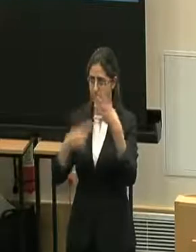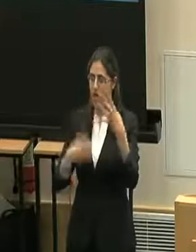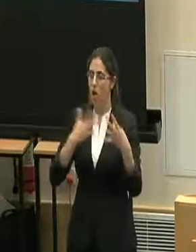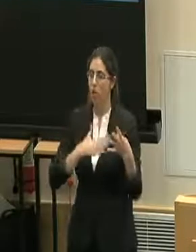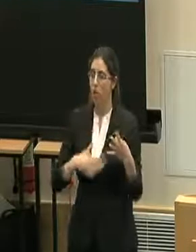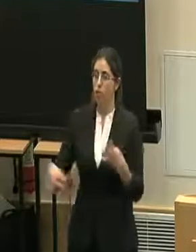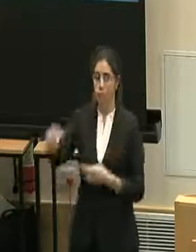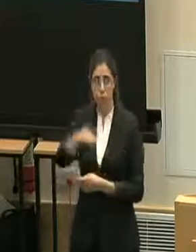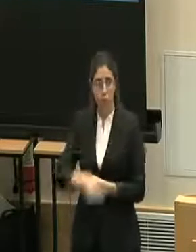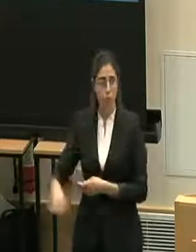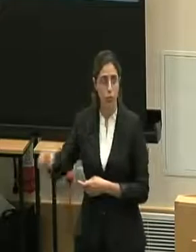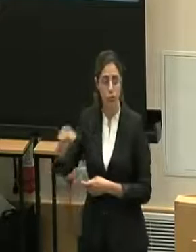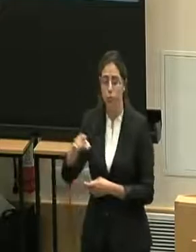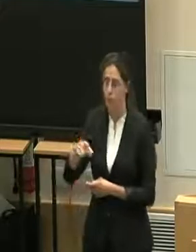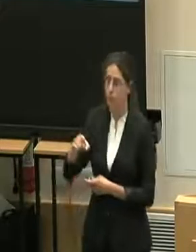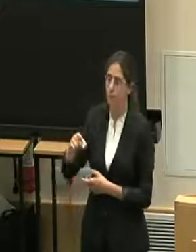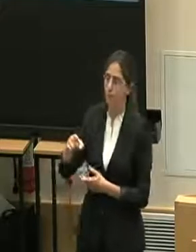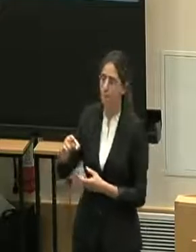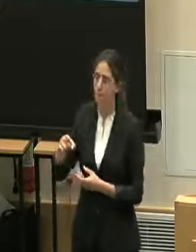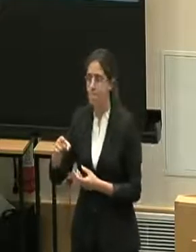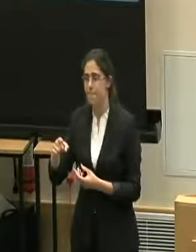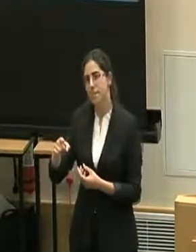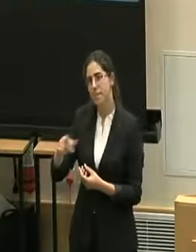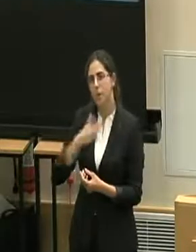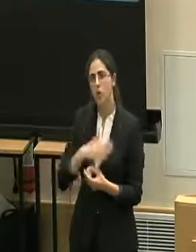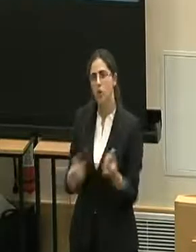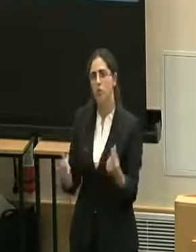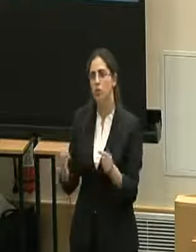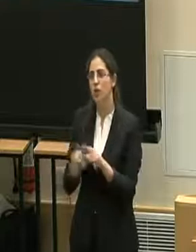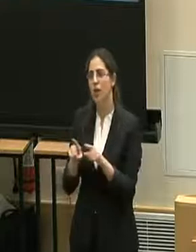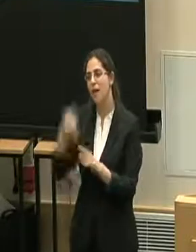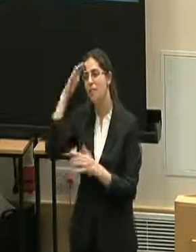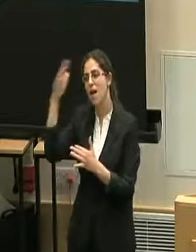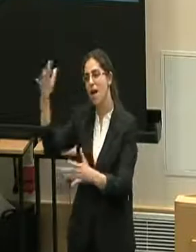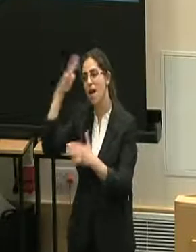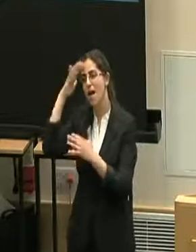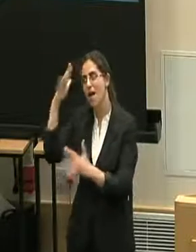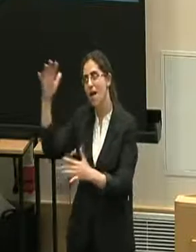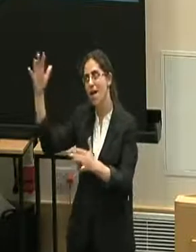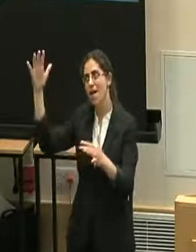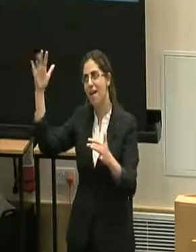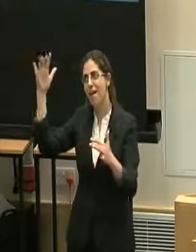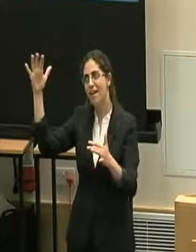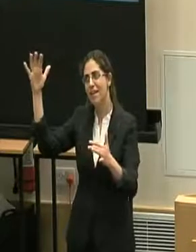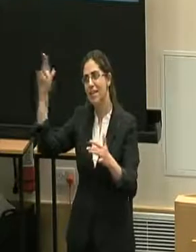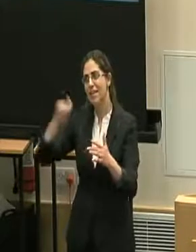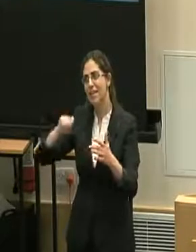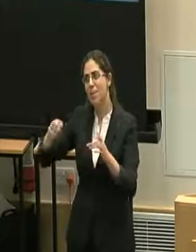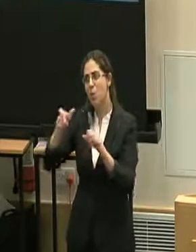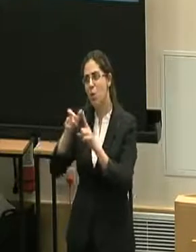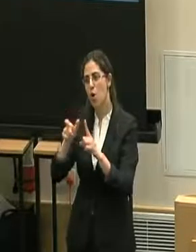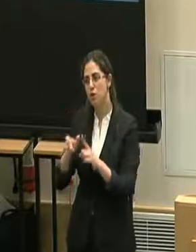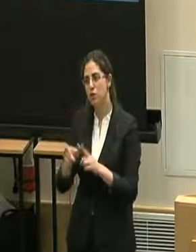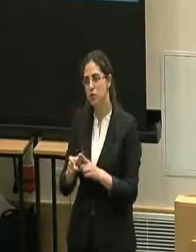want to do a kind of fantasia on the key terms